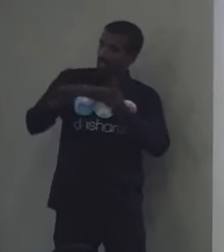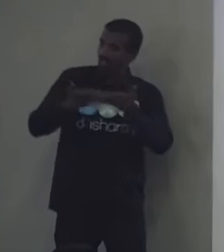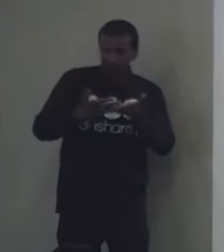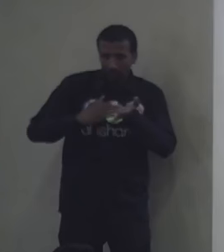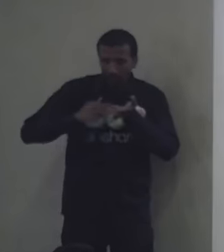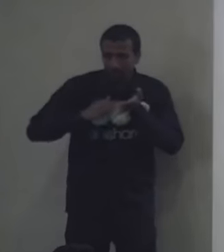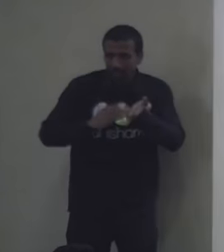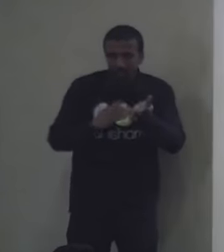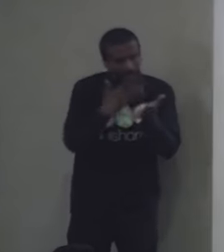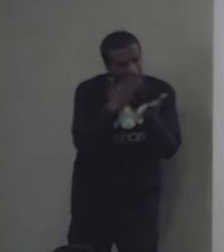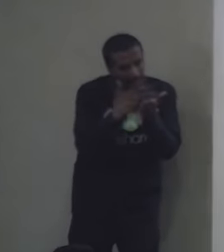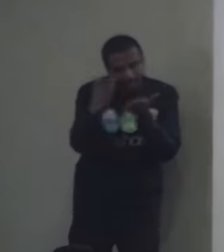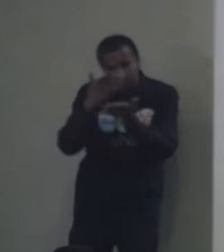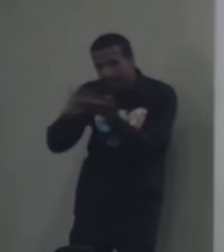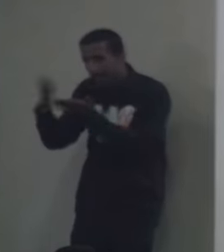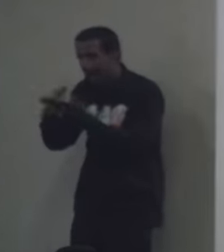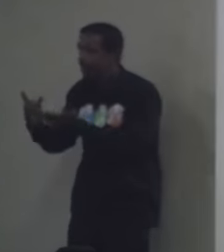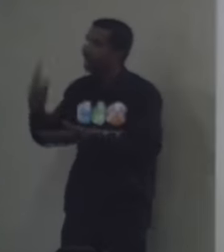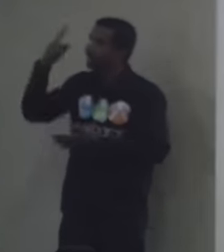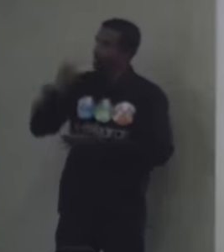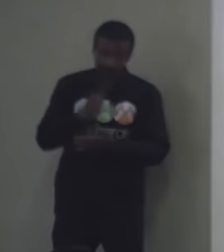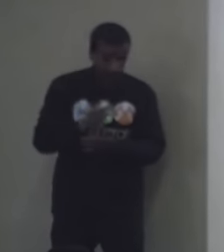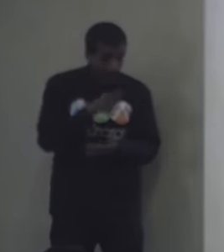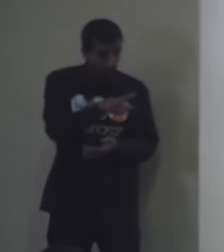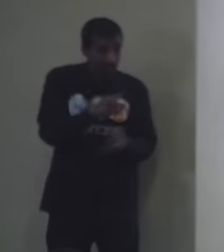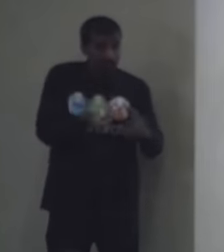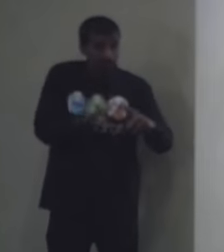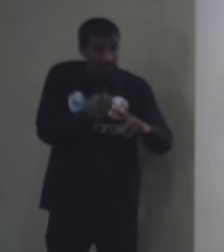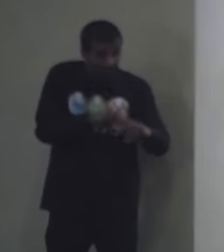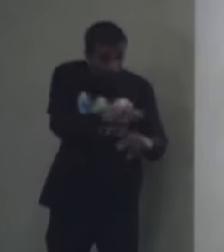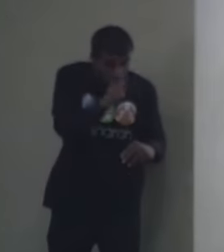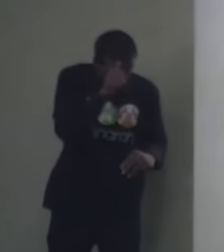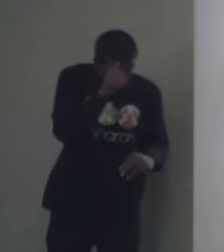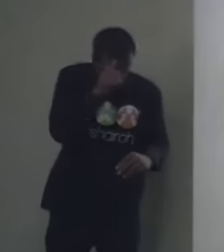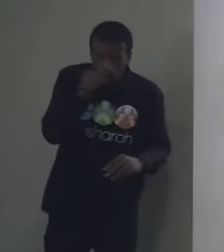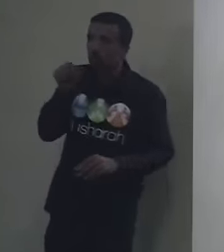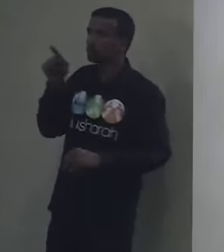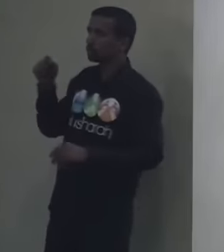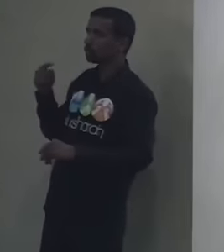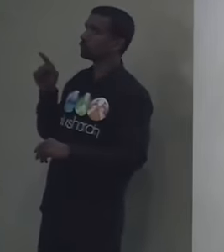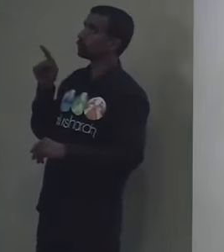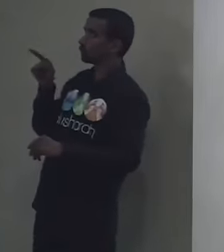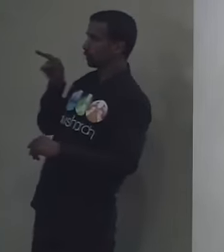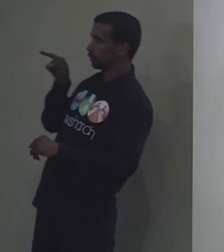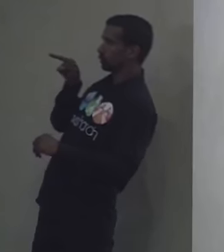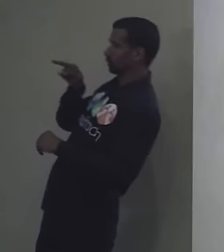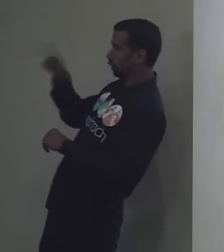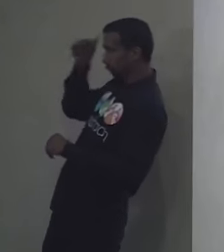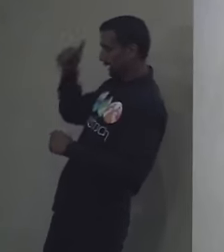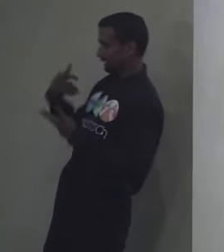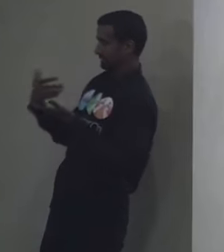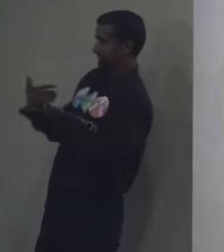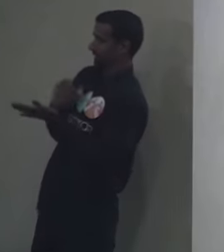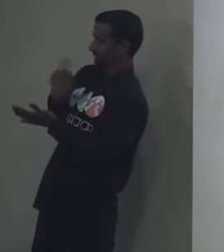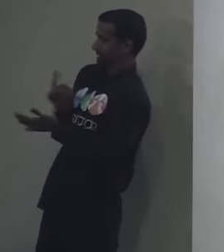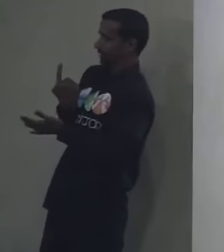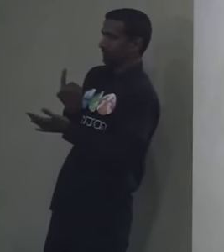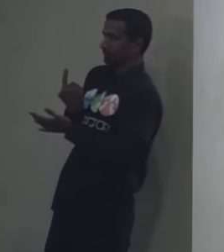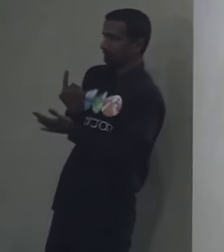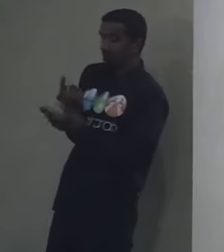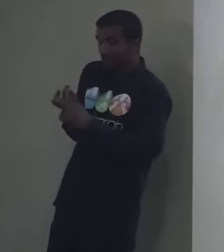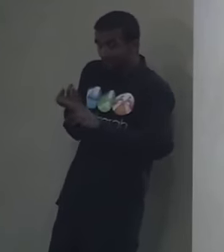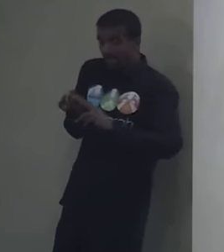mentioning what's the jawab low, the latter part of the condition, is even more horrifying. When somebody speaks to you like